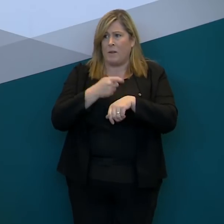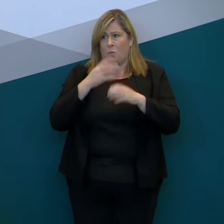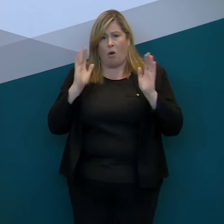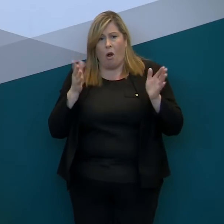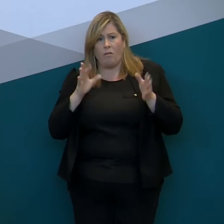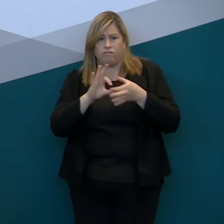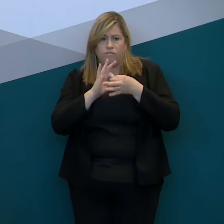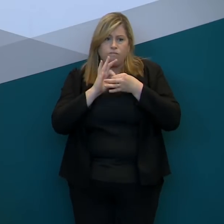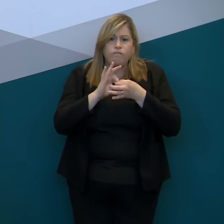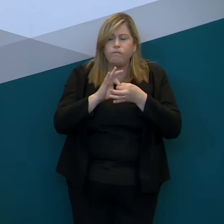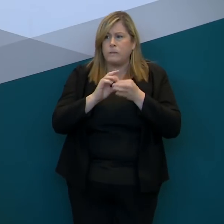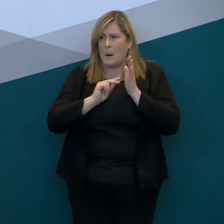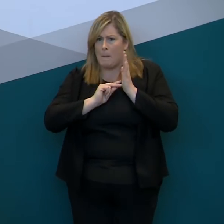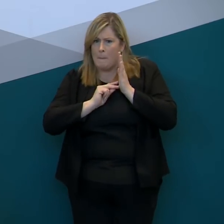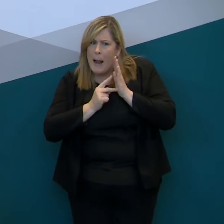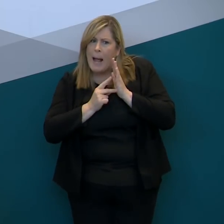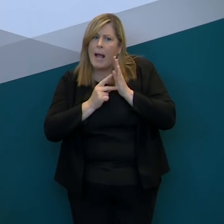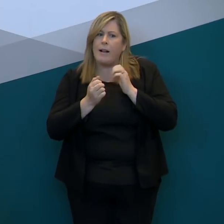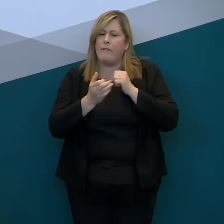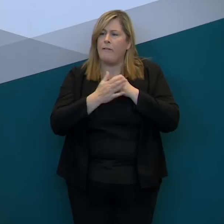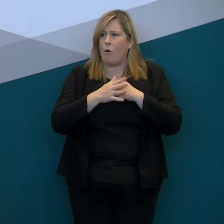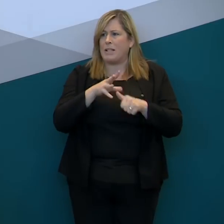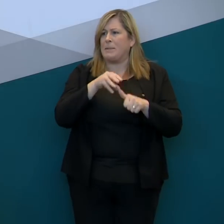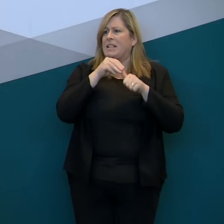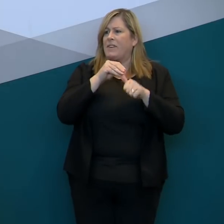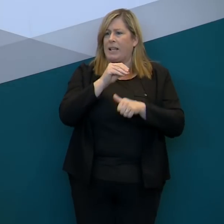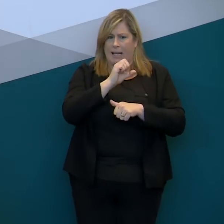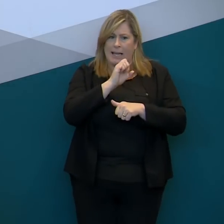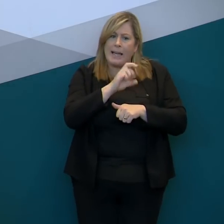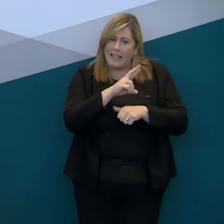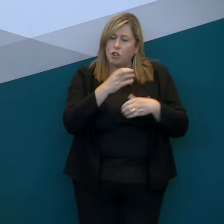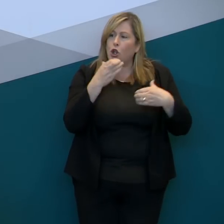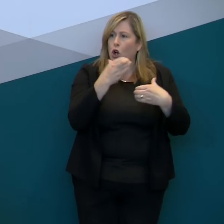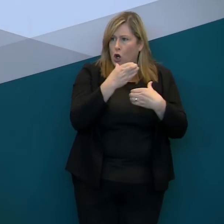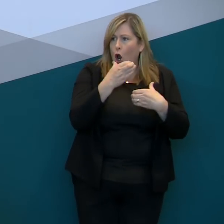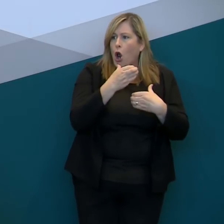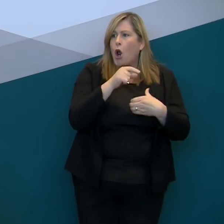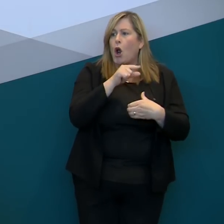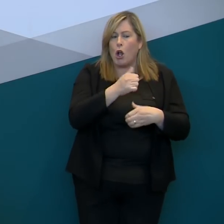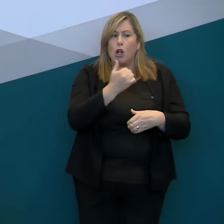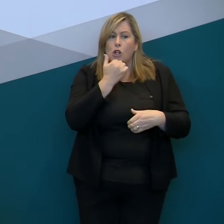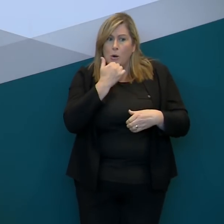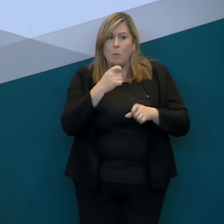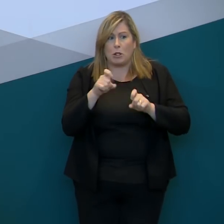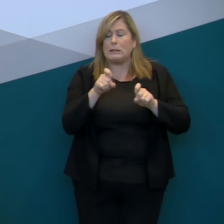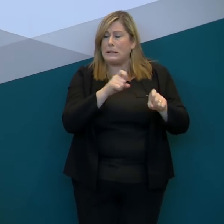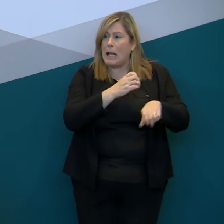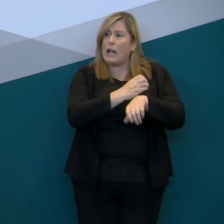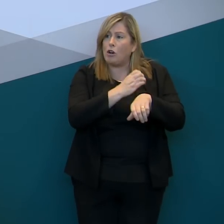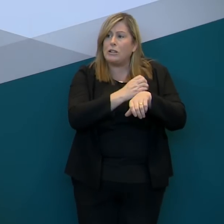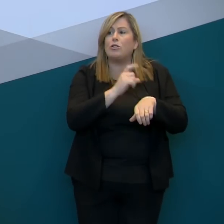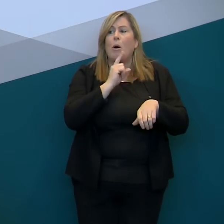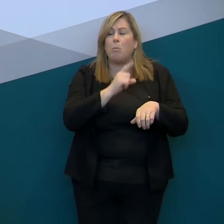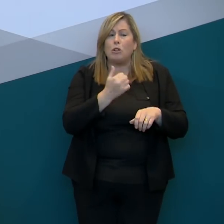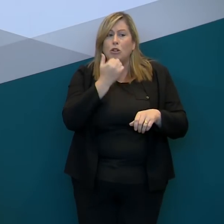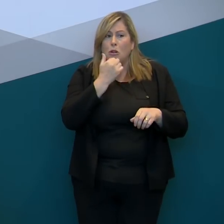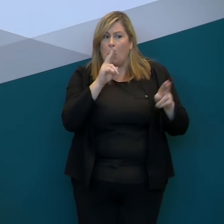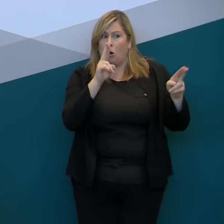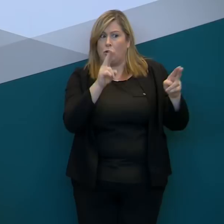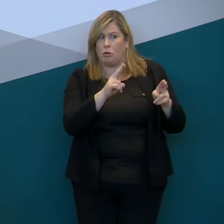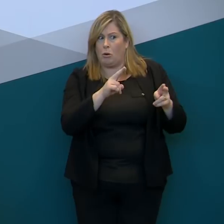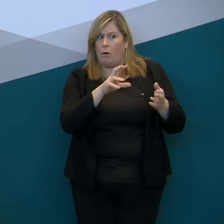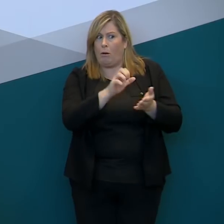already with plans for cancer. Cancer activity is continuing. The drop-off and referral to our rapid access clinics has been